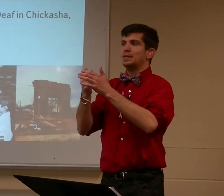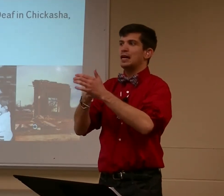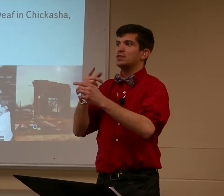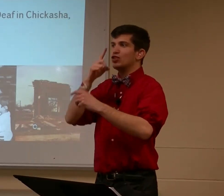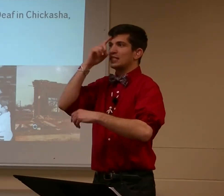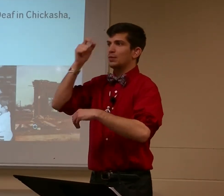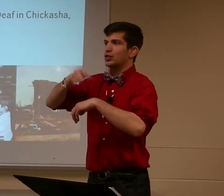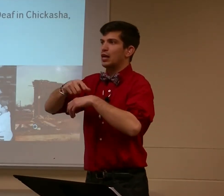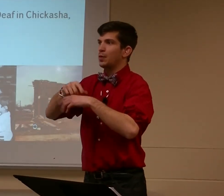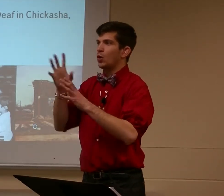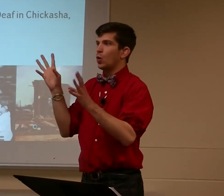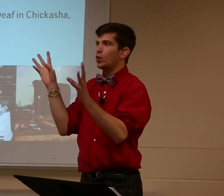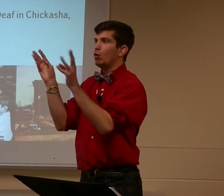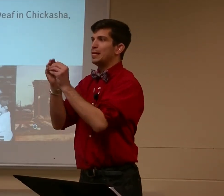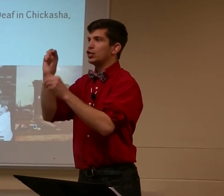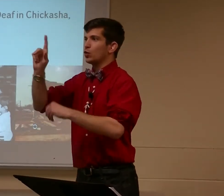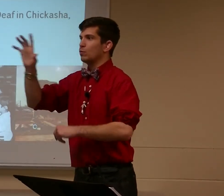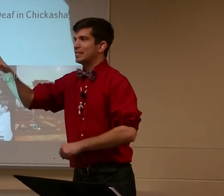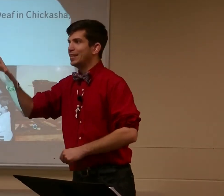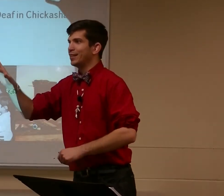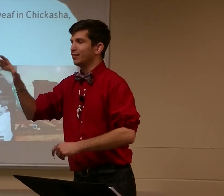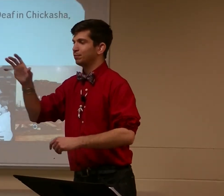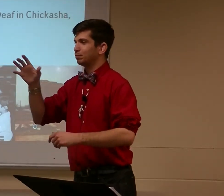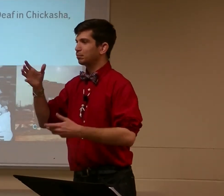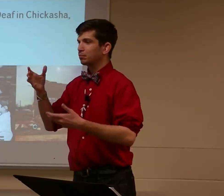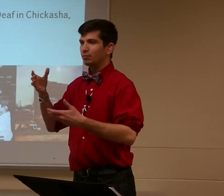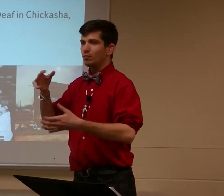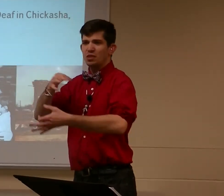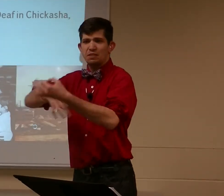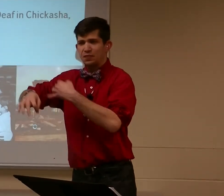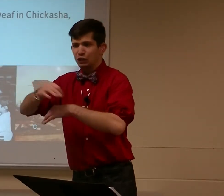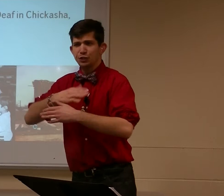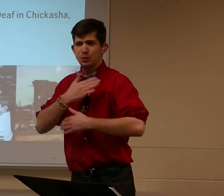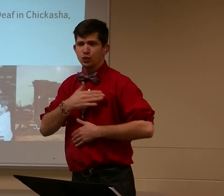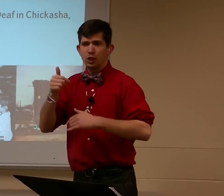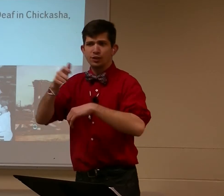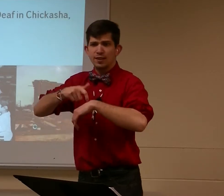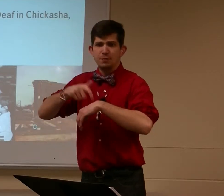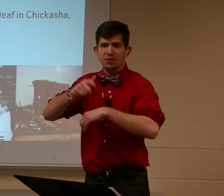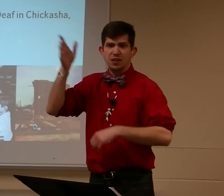sometimes during the summertime, we all meet in Oklahoma City, fellowship and enjoy our time there.